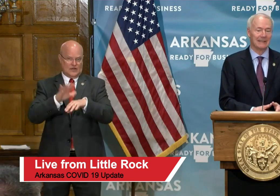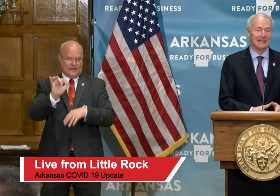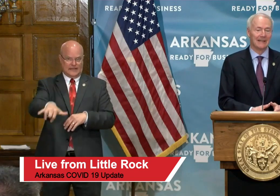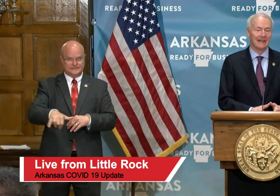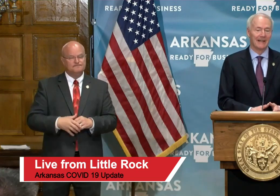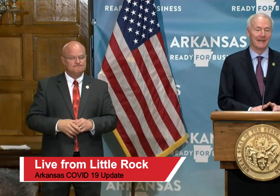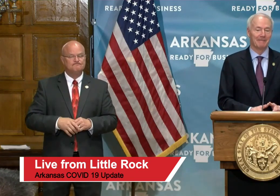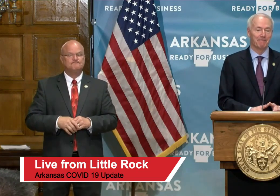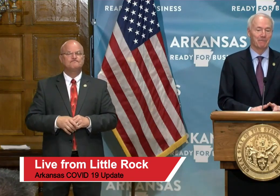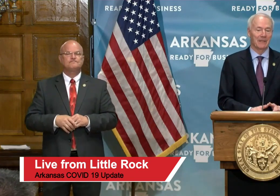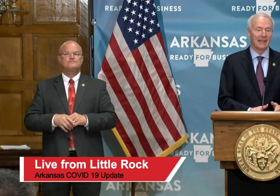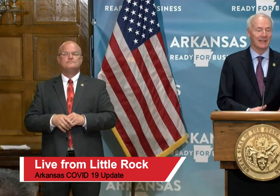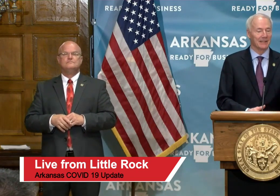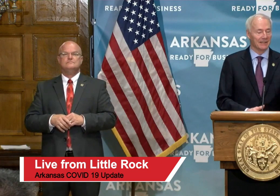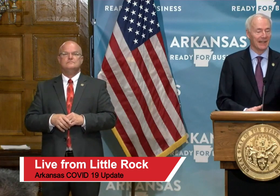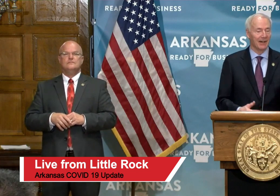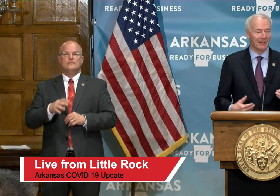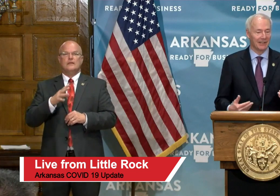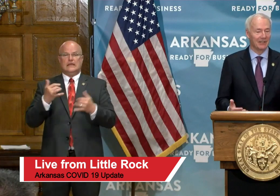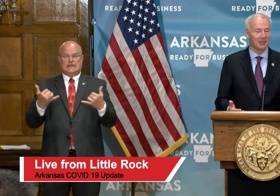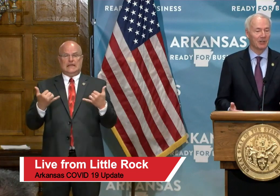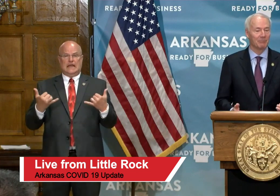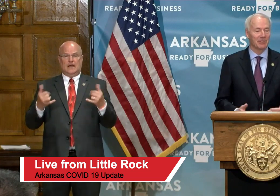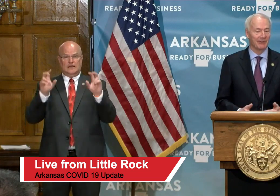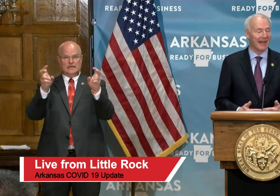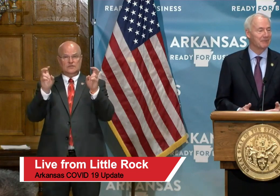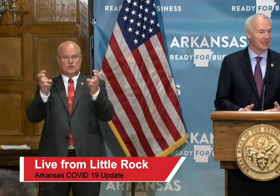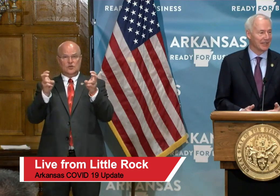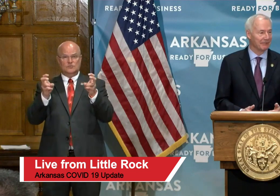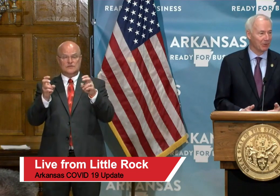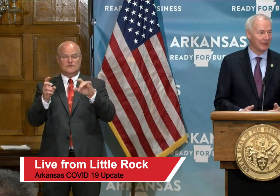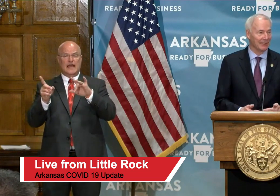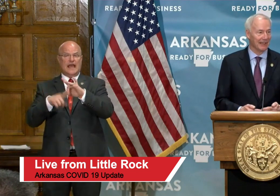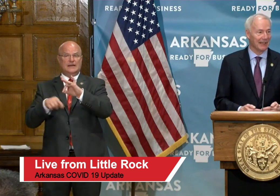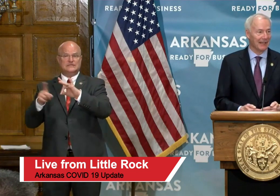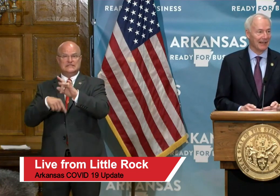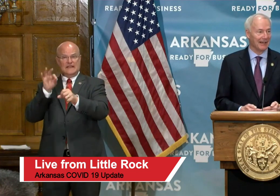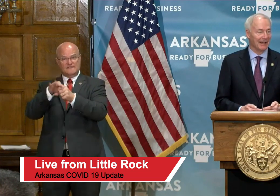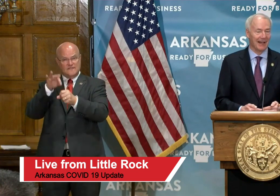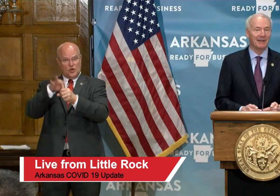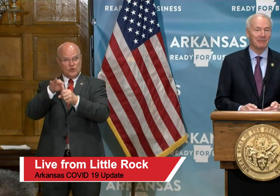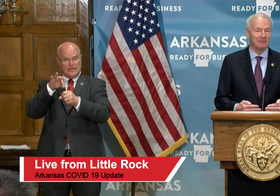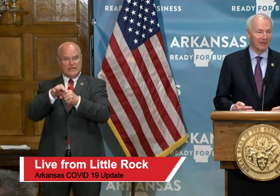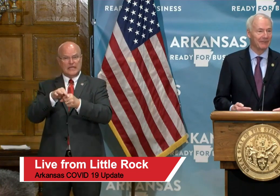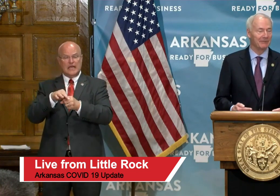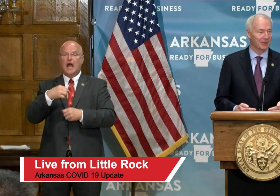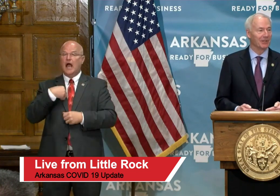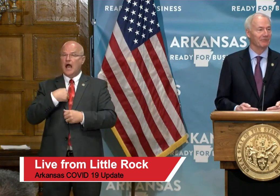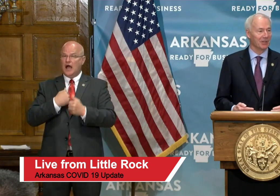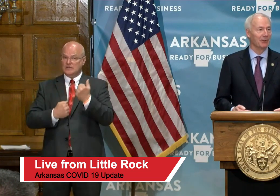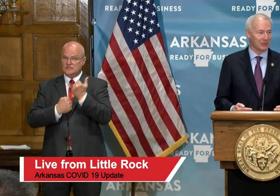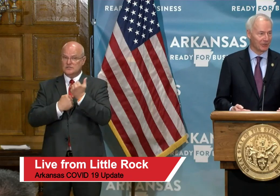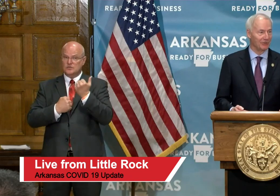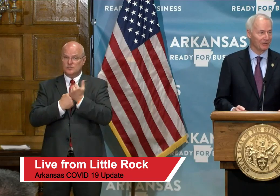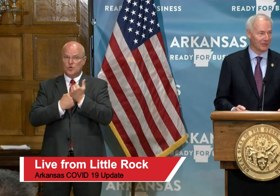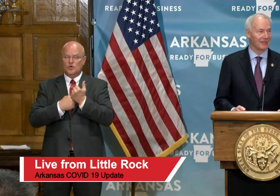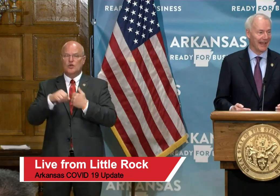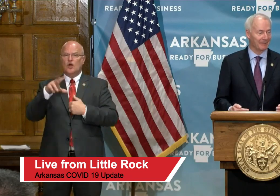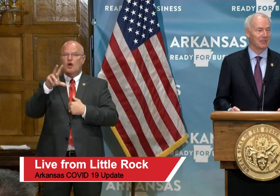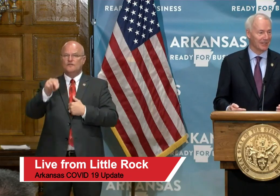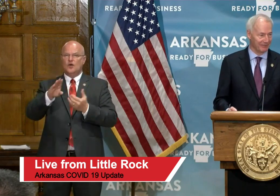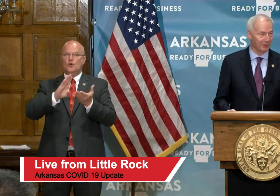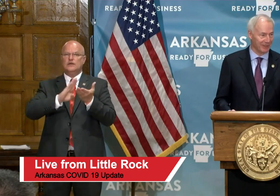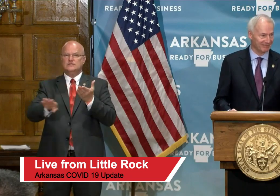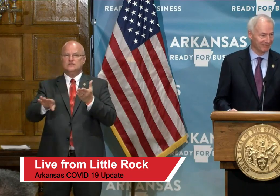upon. And now, in terms of absentee voting, I'm in favor of no